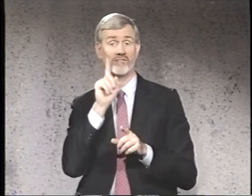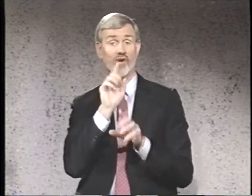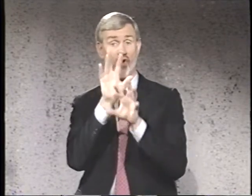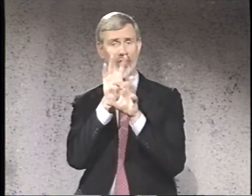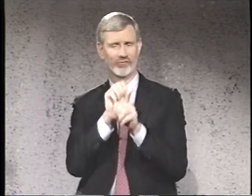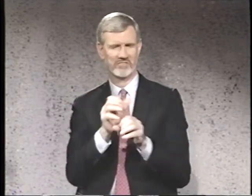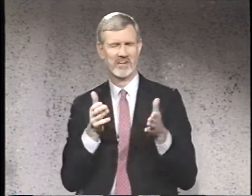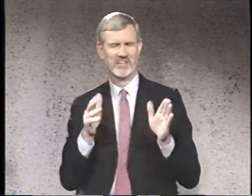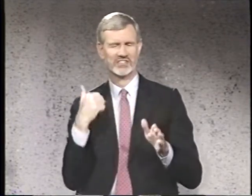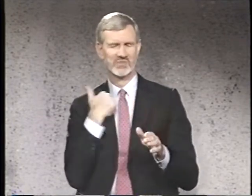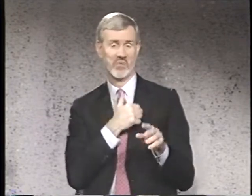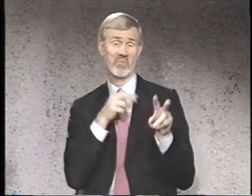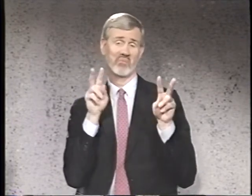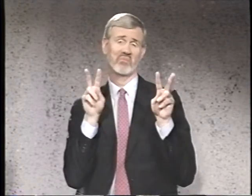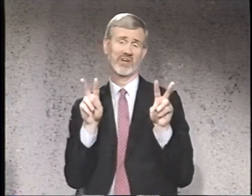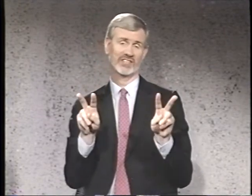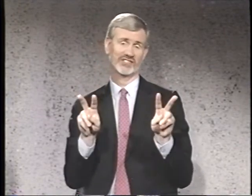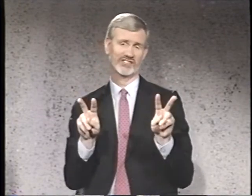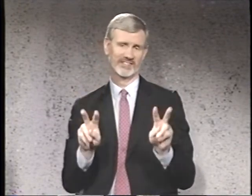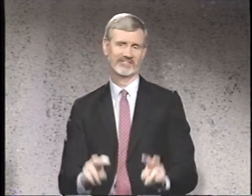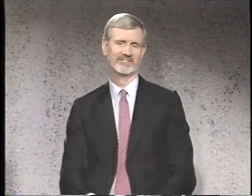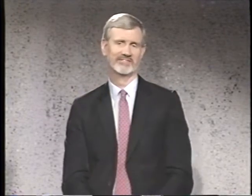deaf culture. Let's watch.